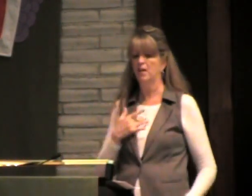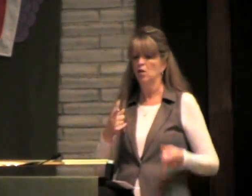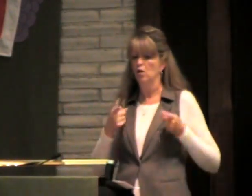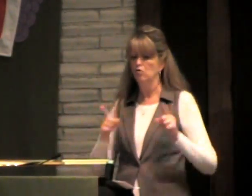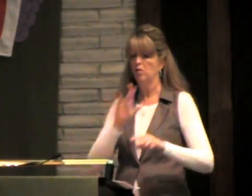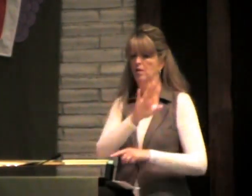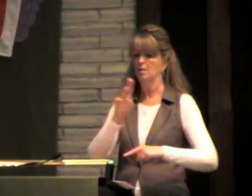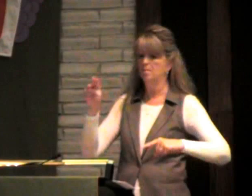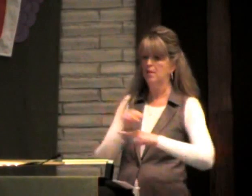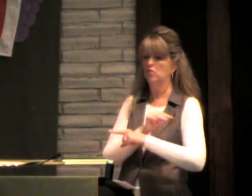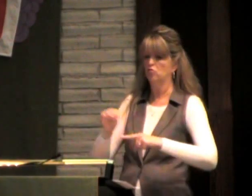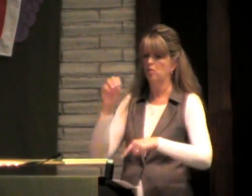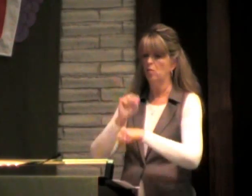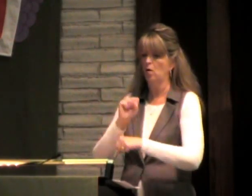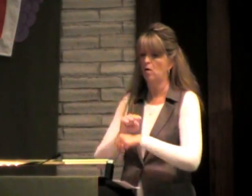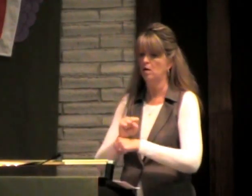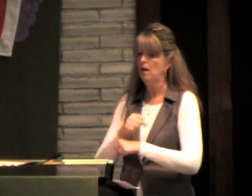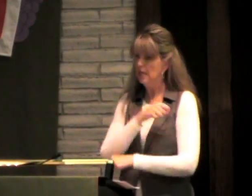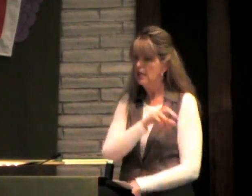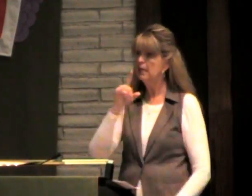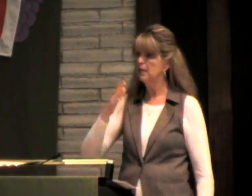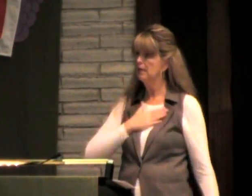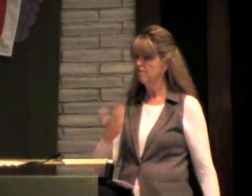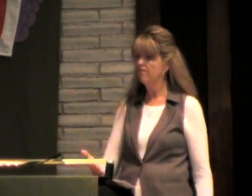frustration during his ministry.